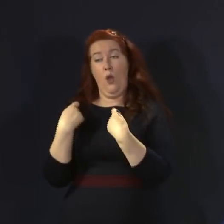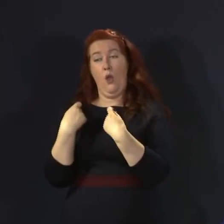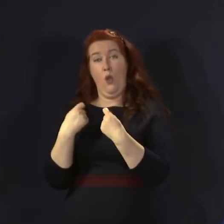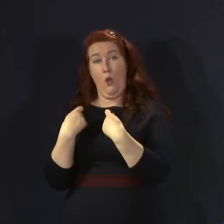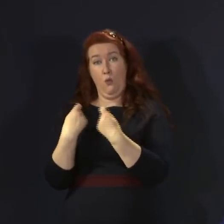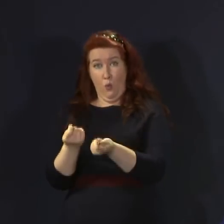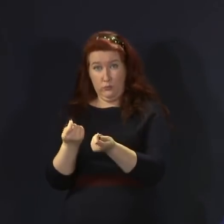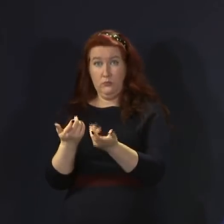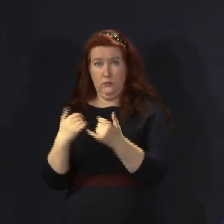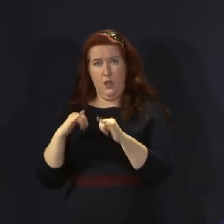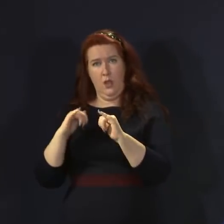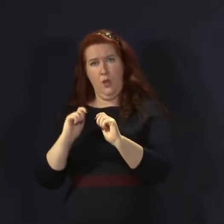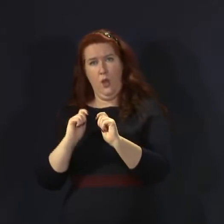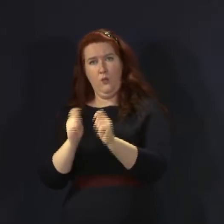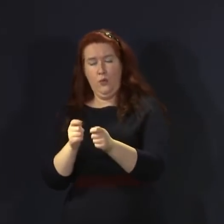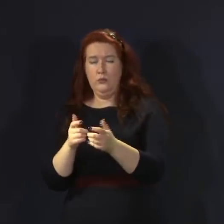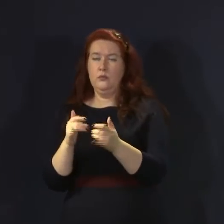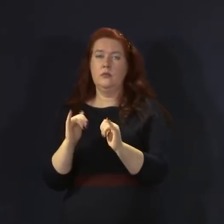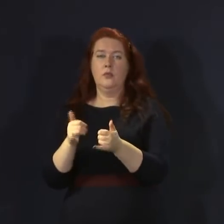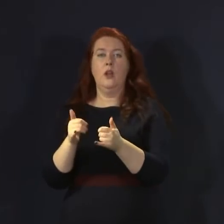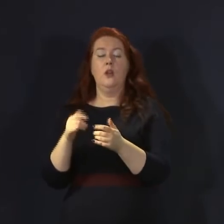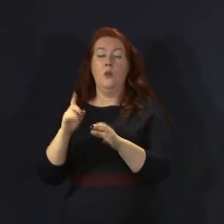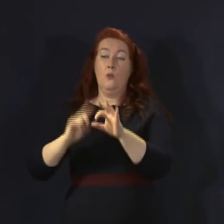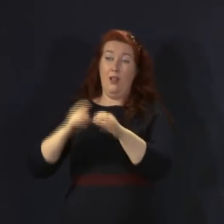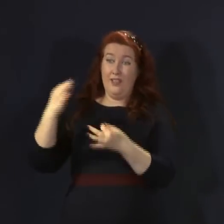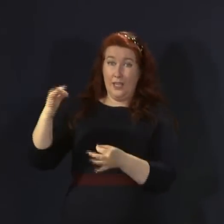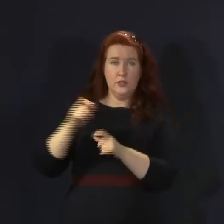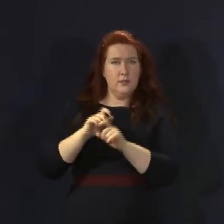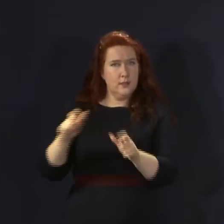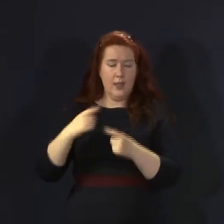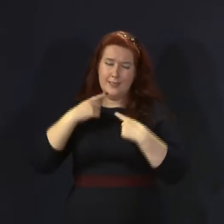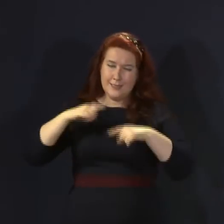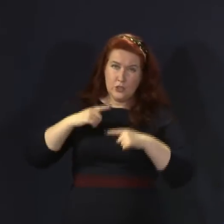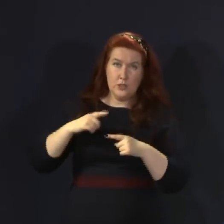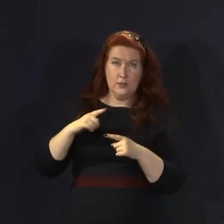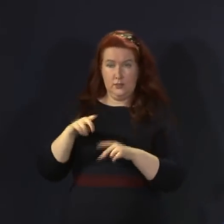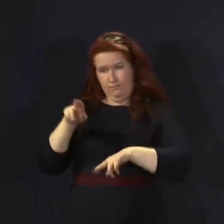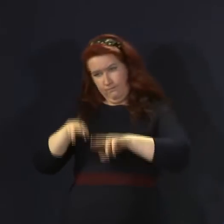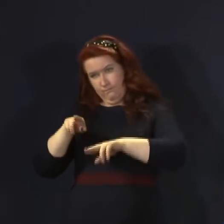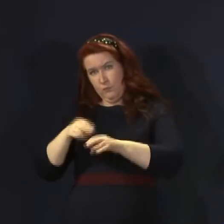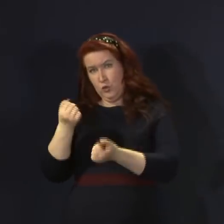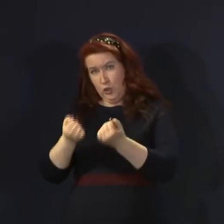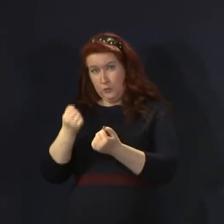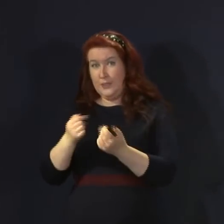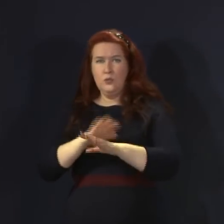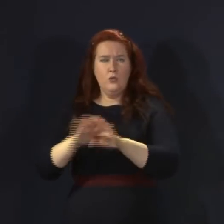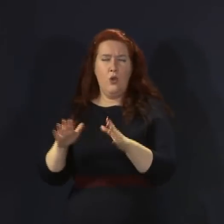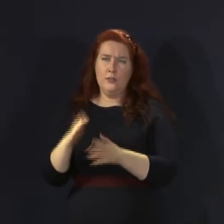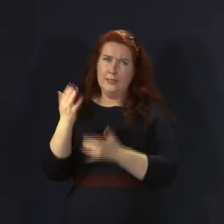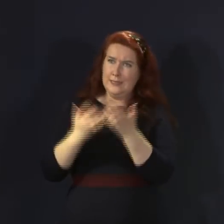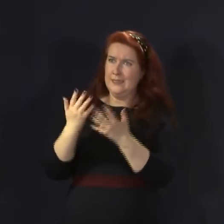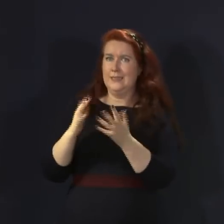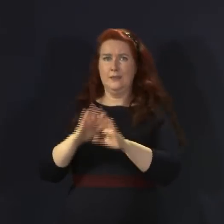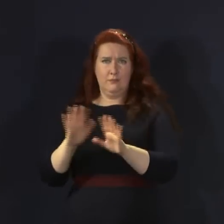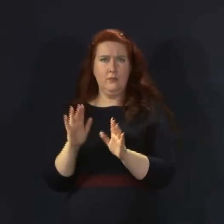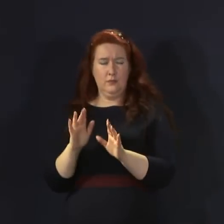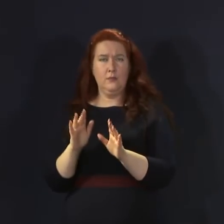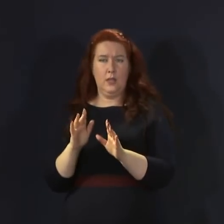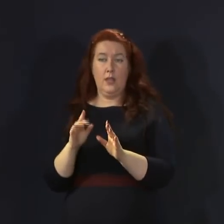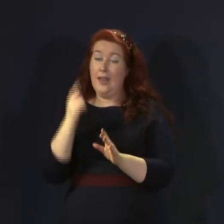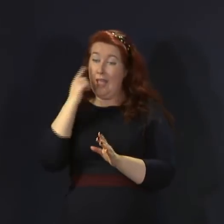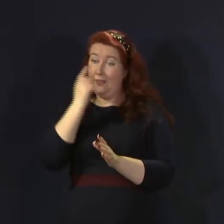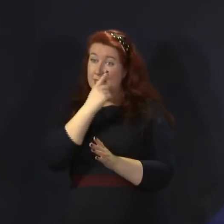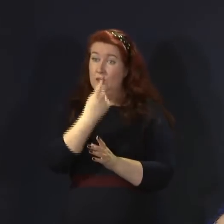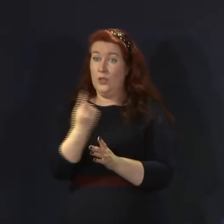qualifications will be based on teacher judgment, not on past results, not on algorithms. And the evidence for each individual learner doesn't have